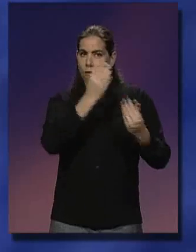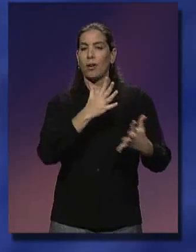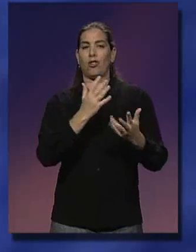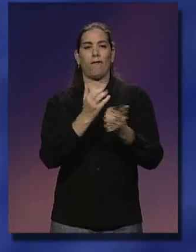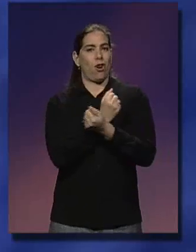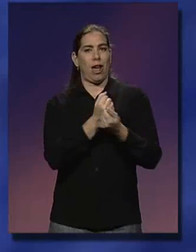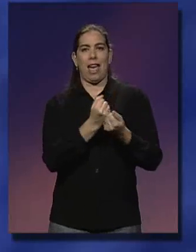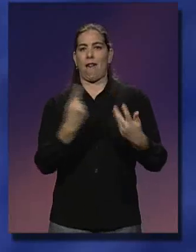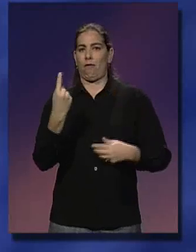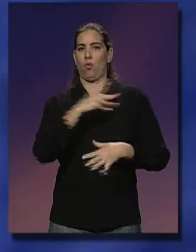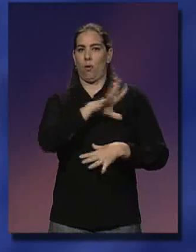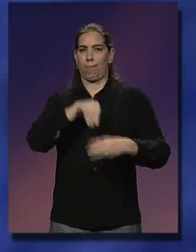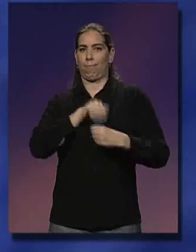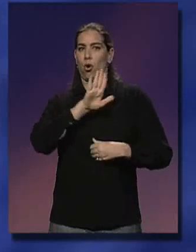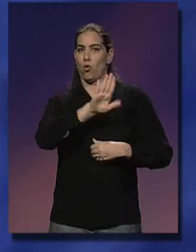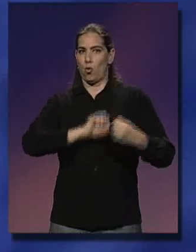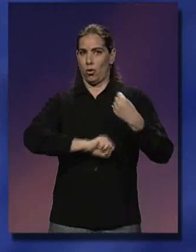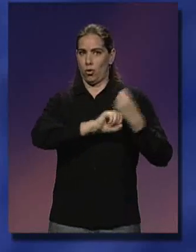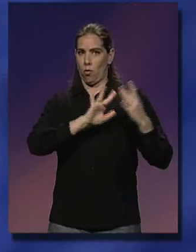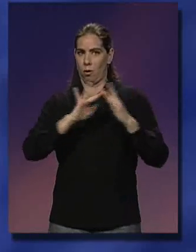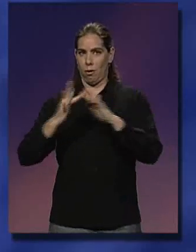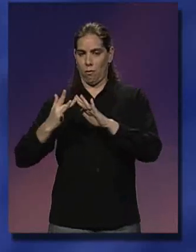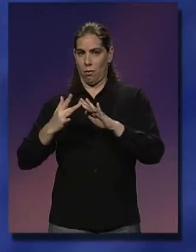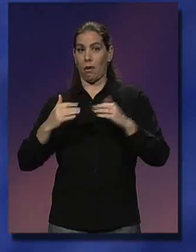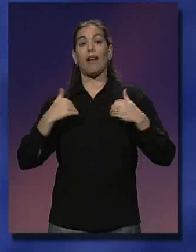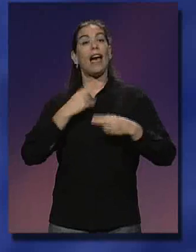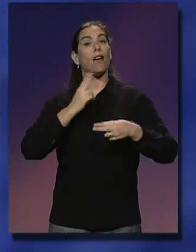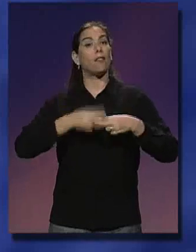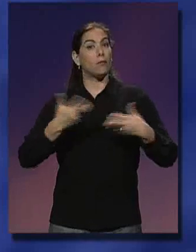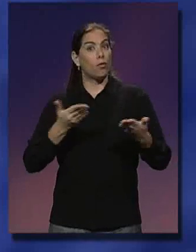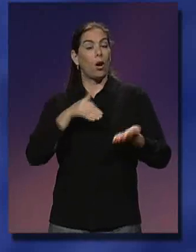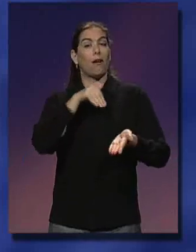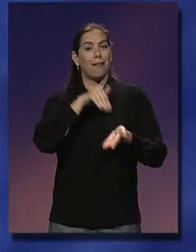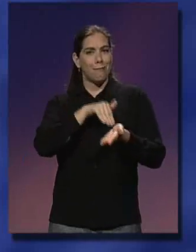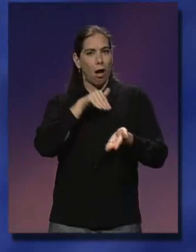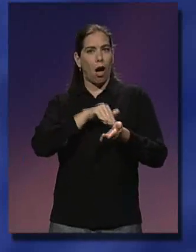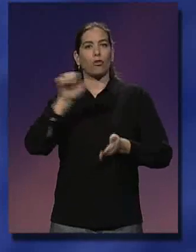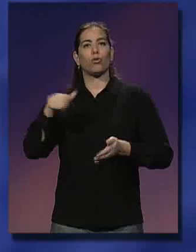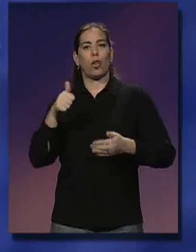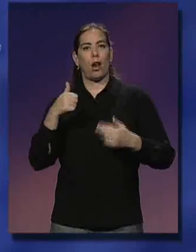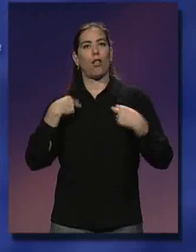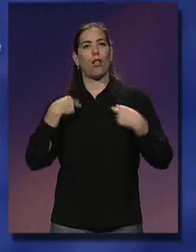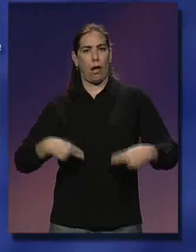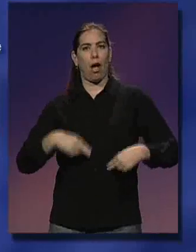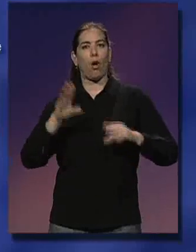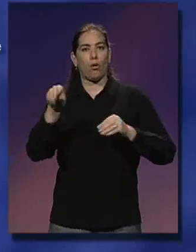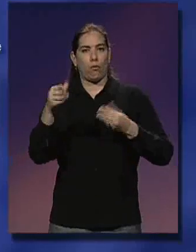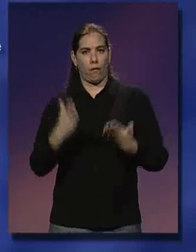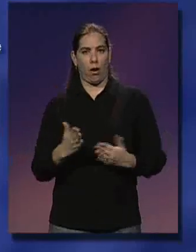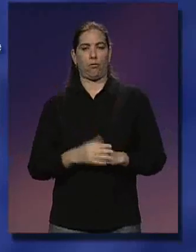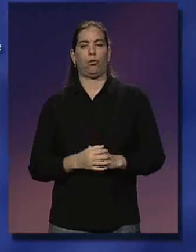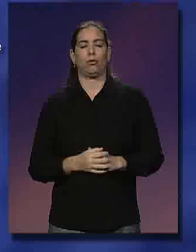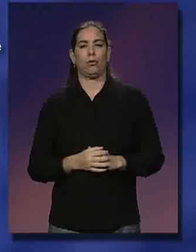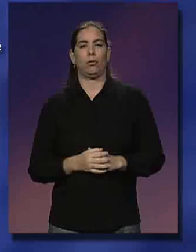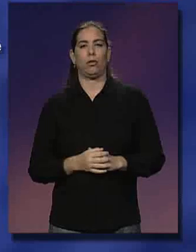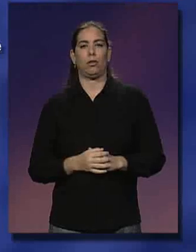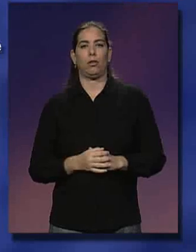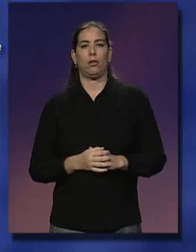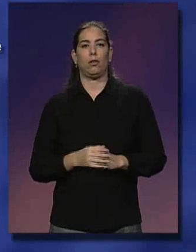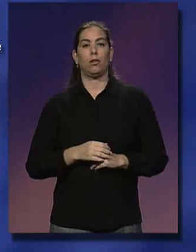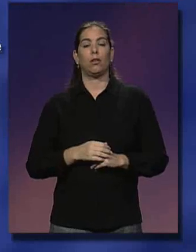for everyone in the network, along with names of your doctors and other service care providers. Make sure you